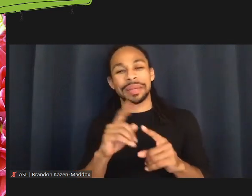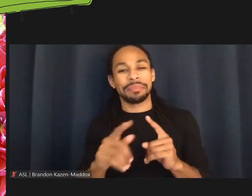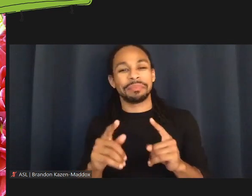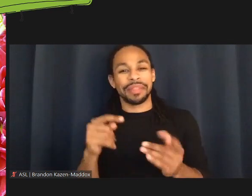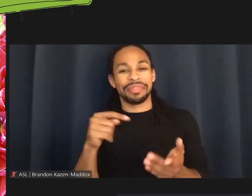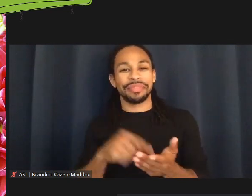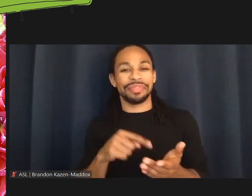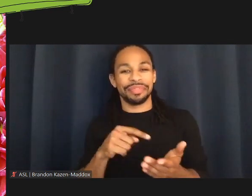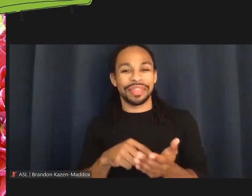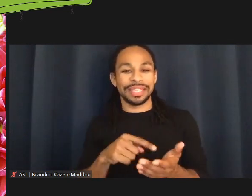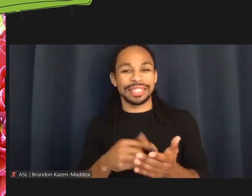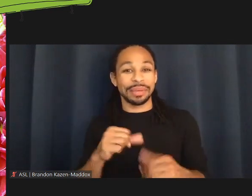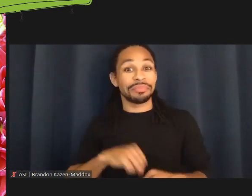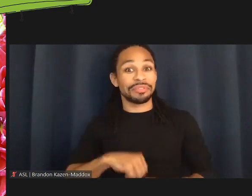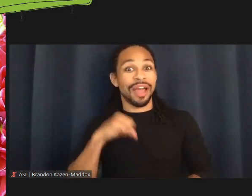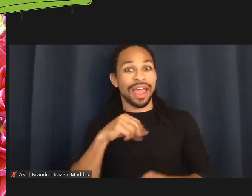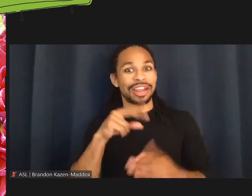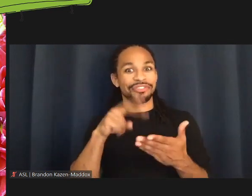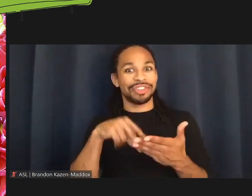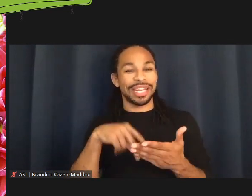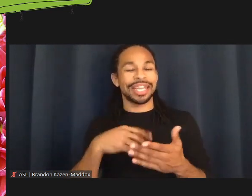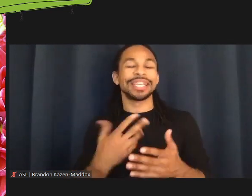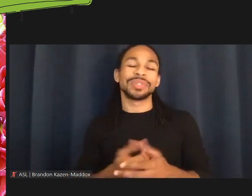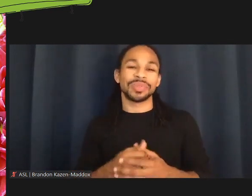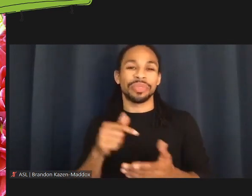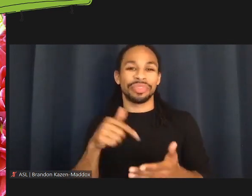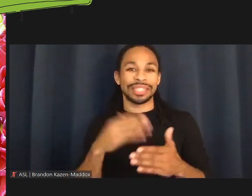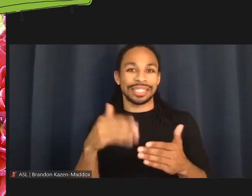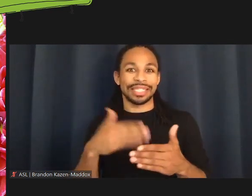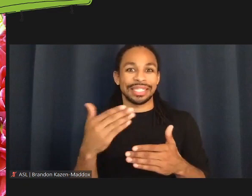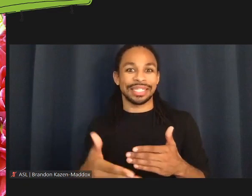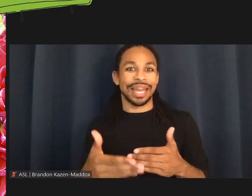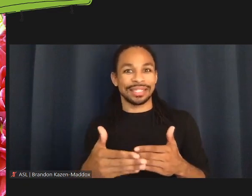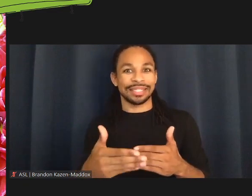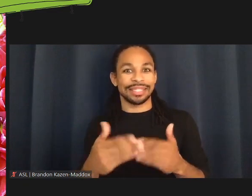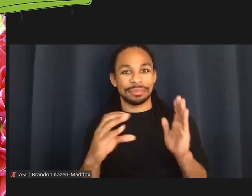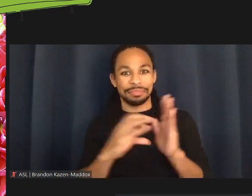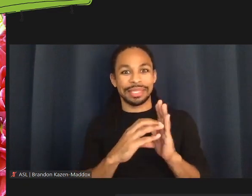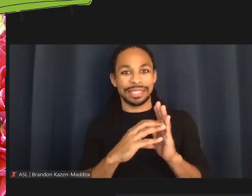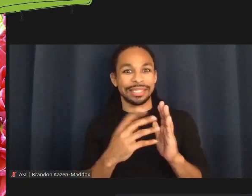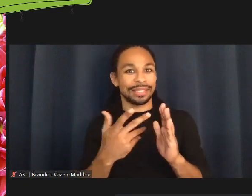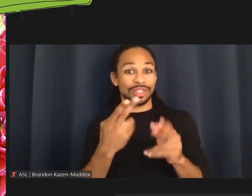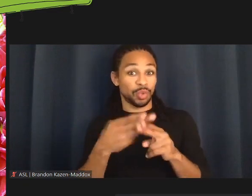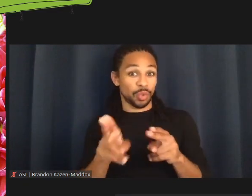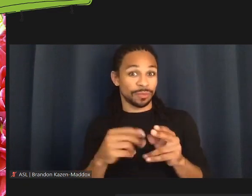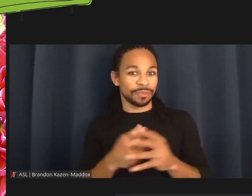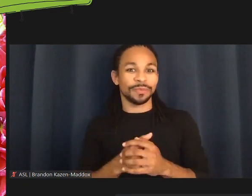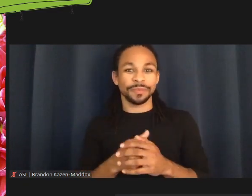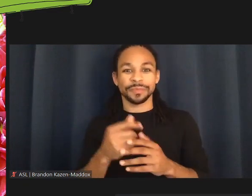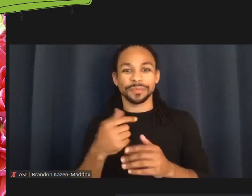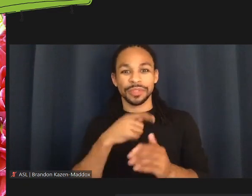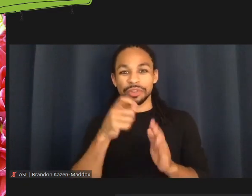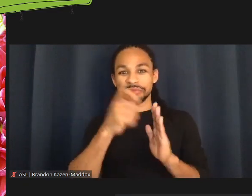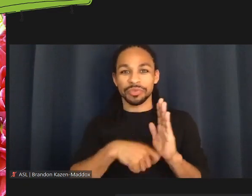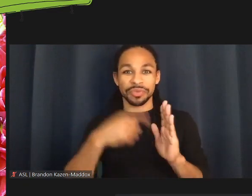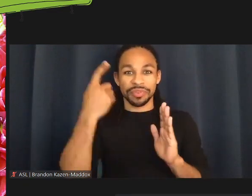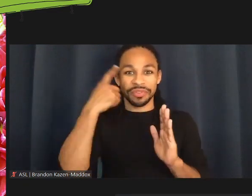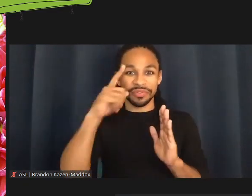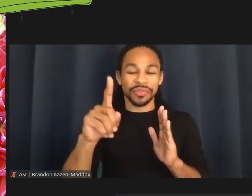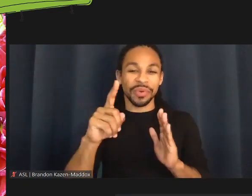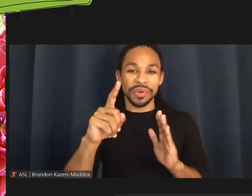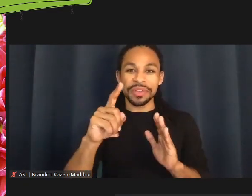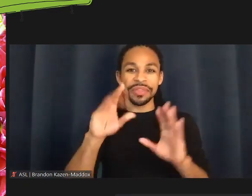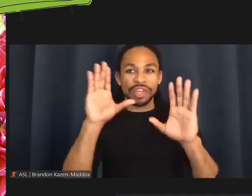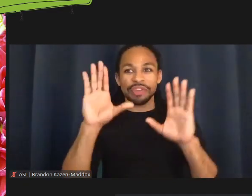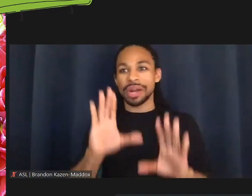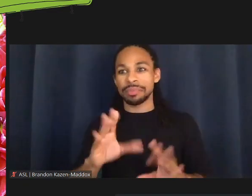reading. So this next piece is a short one that I wrote for the incredible Black woman I